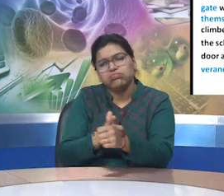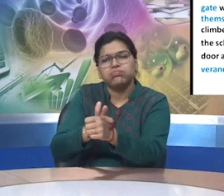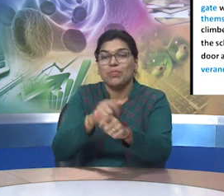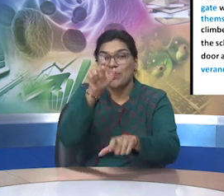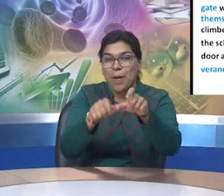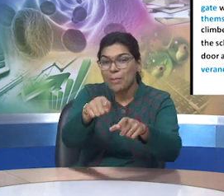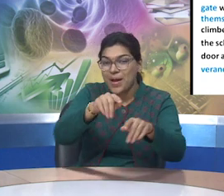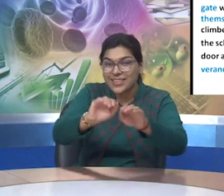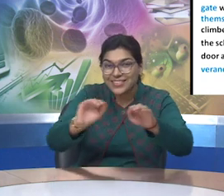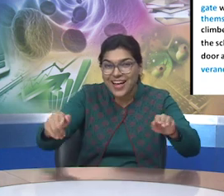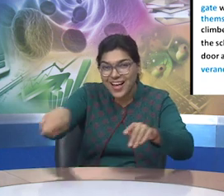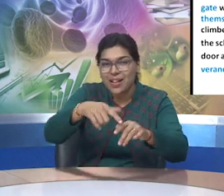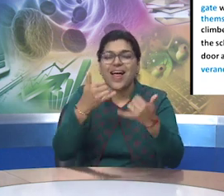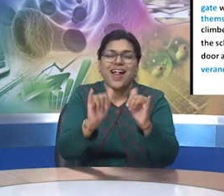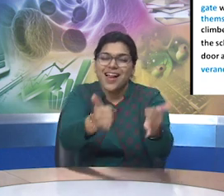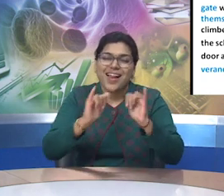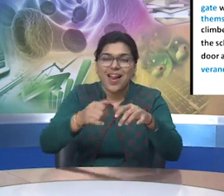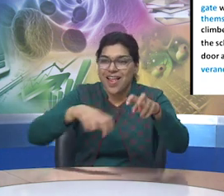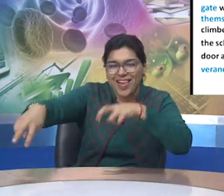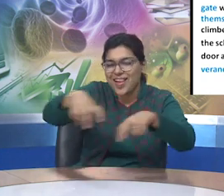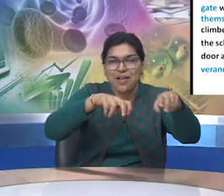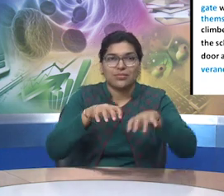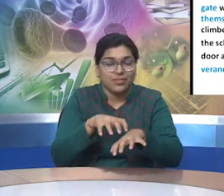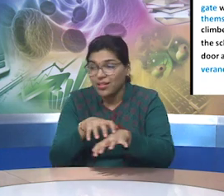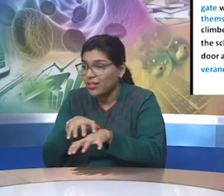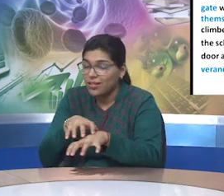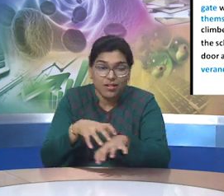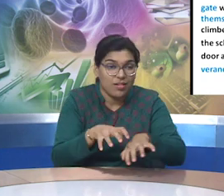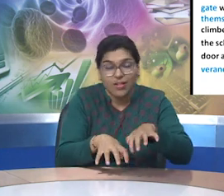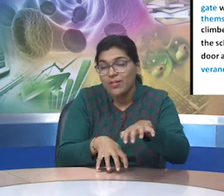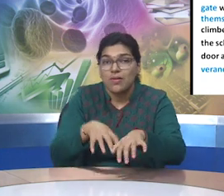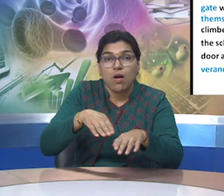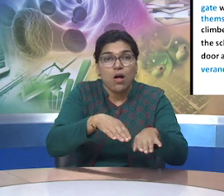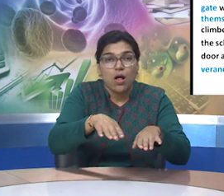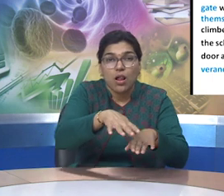. I followed them through their